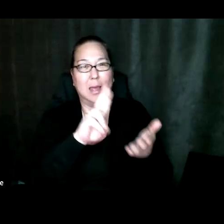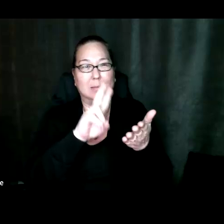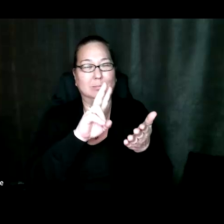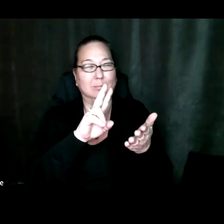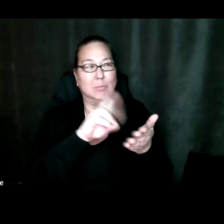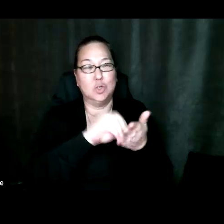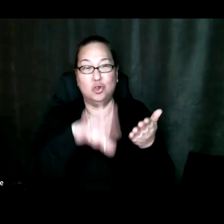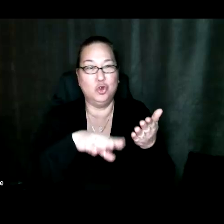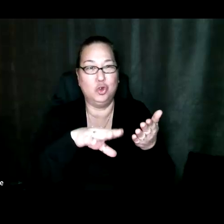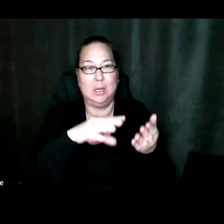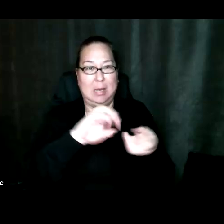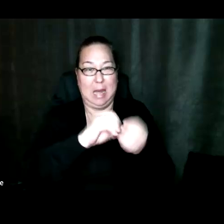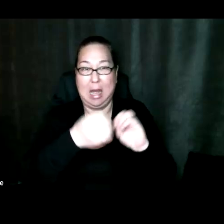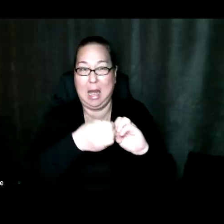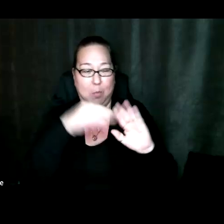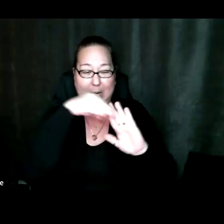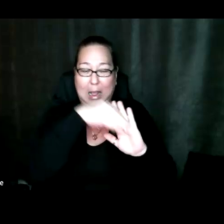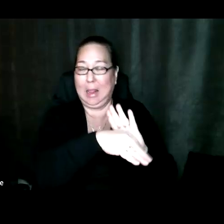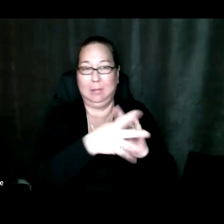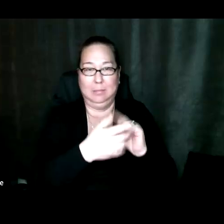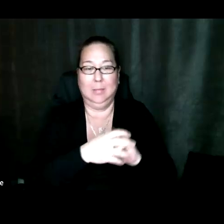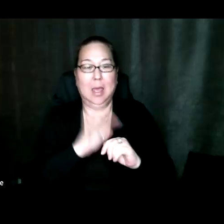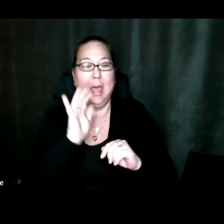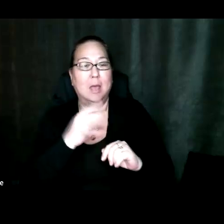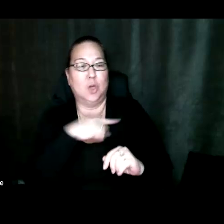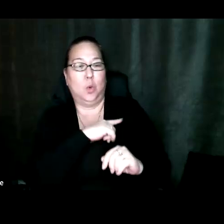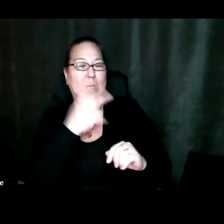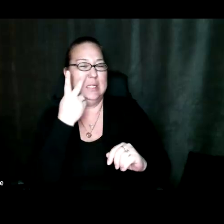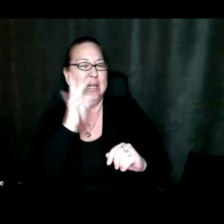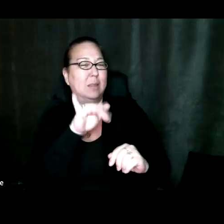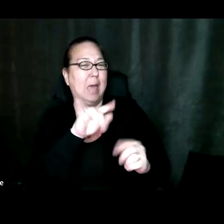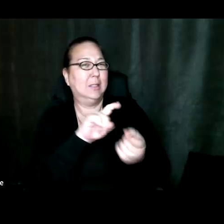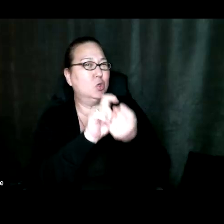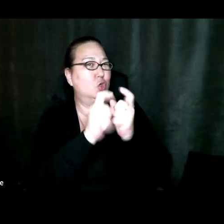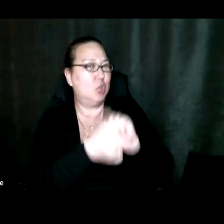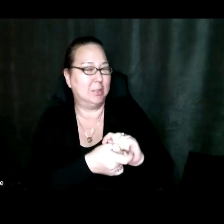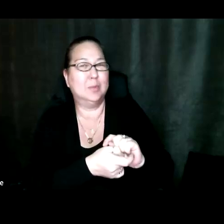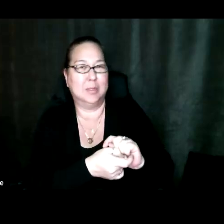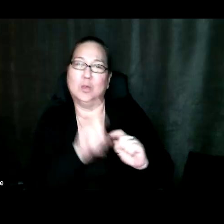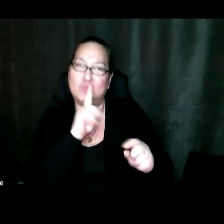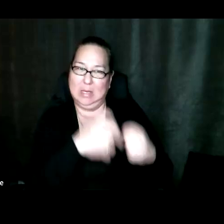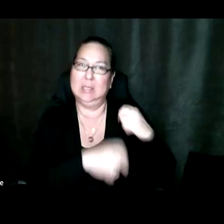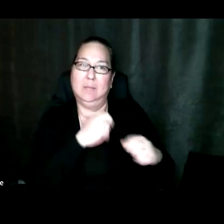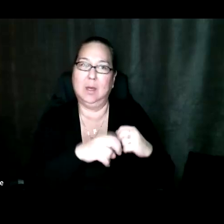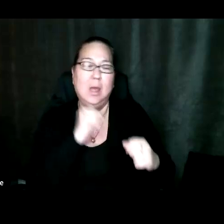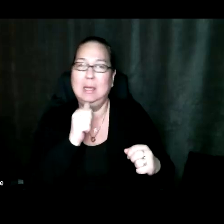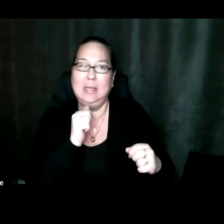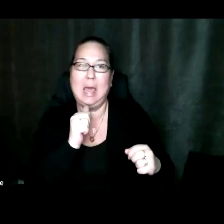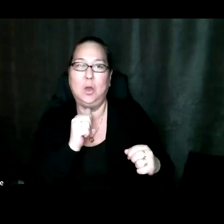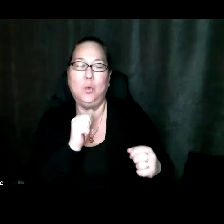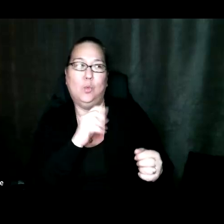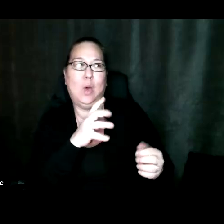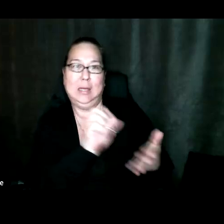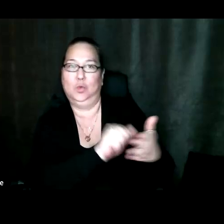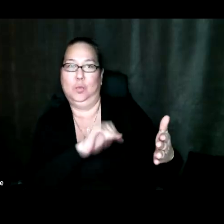system anymore, we are still making adjustments for enrollment, and those adjustments are always difficult. And I don't want to take that away from the experience of a